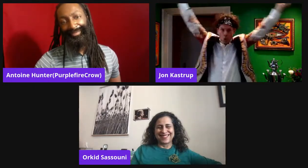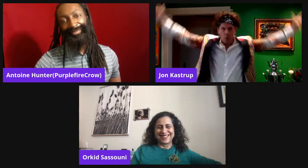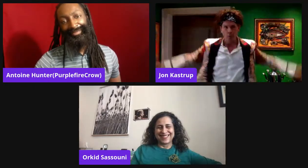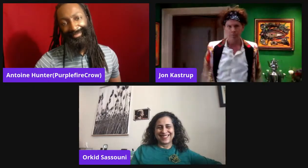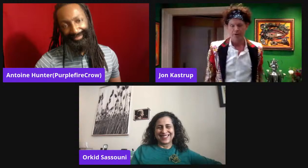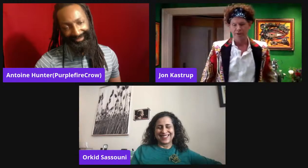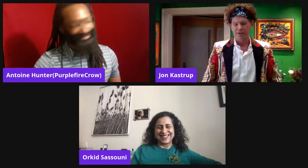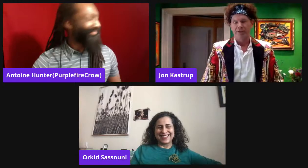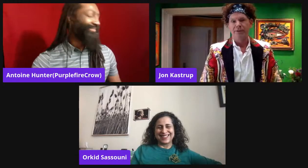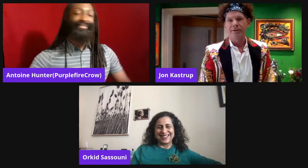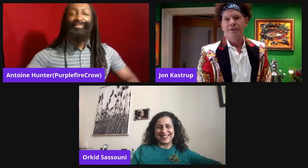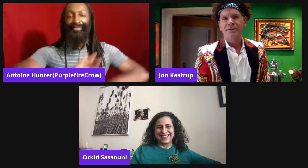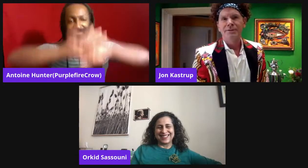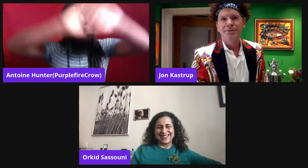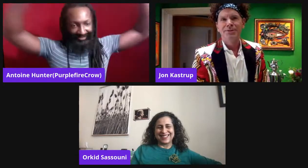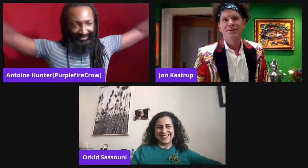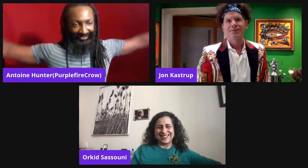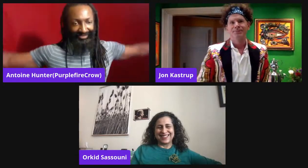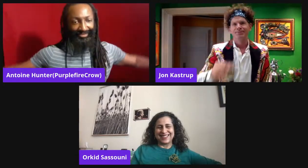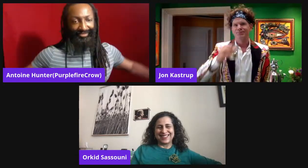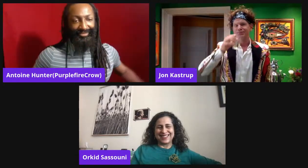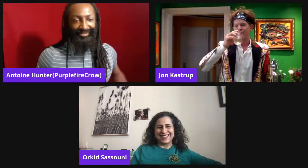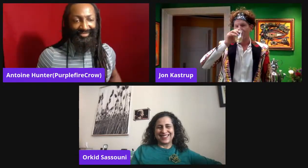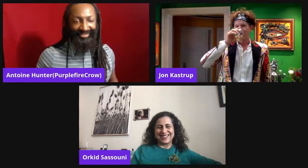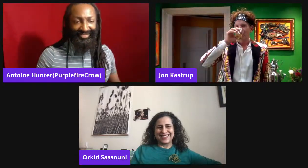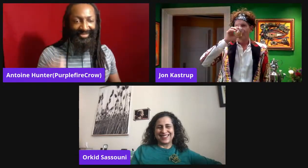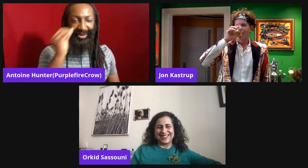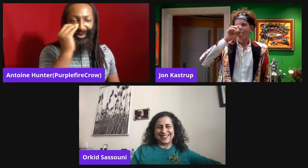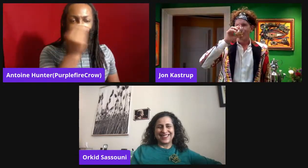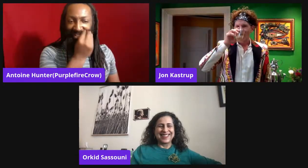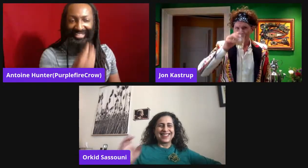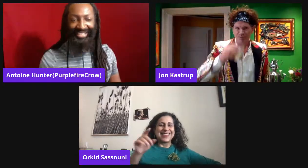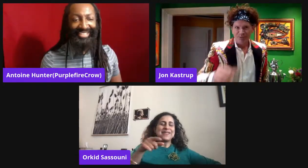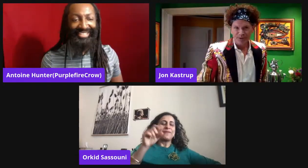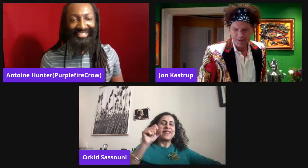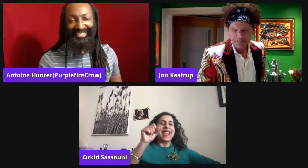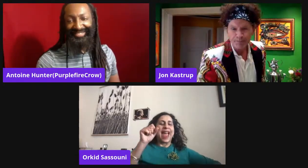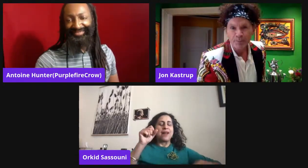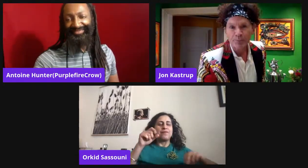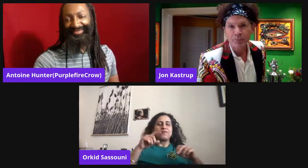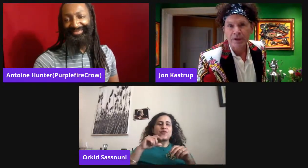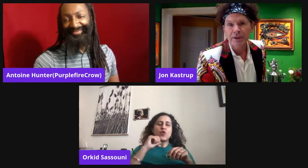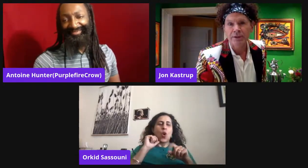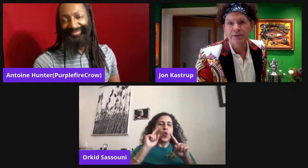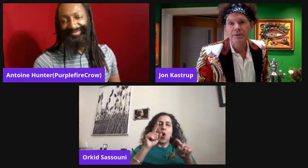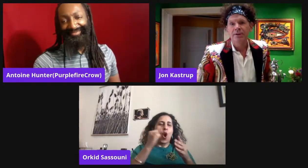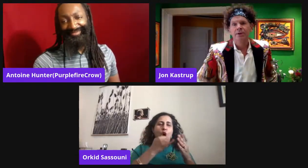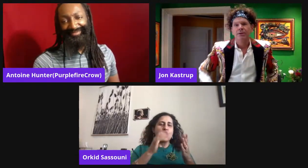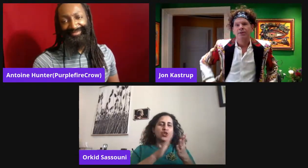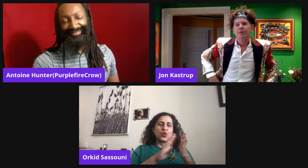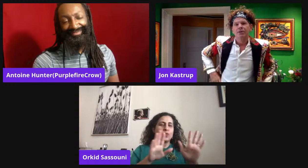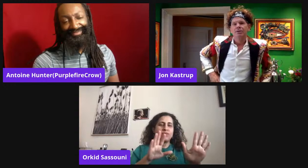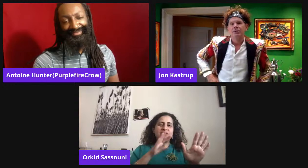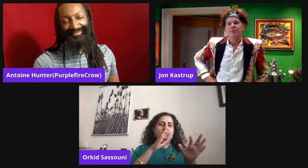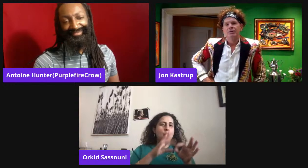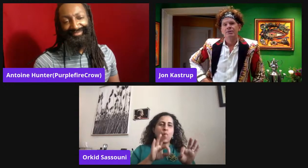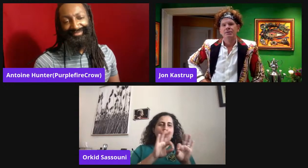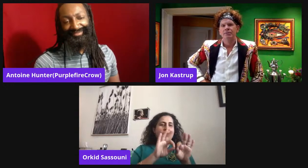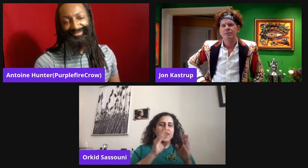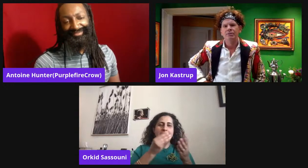like, you know, when you're growing a tree or a plant, it's something that doesn't seem worth